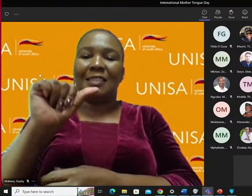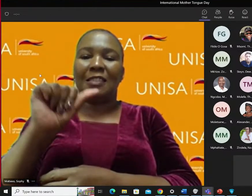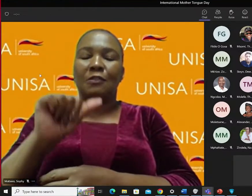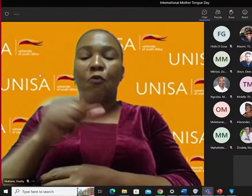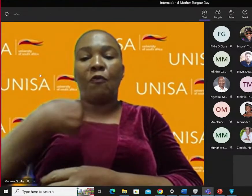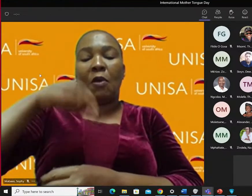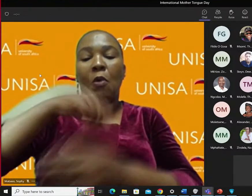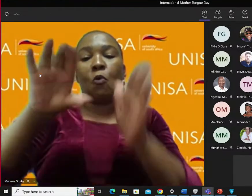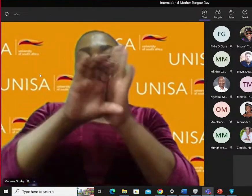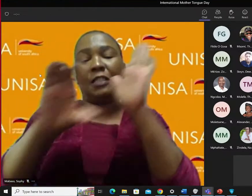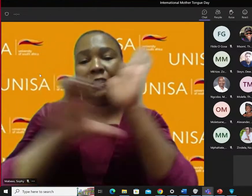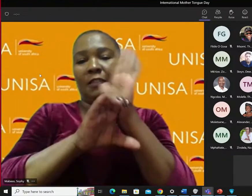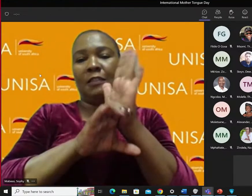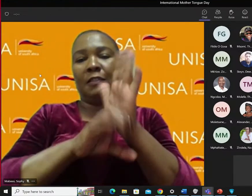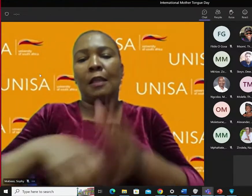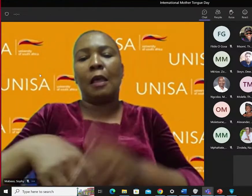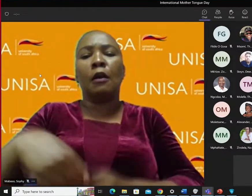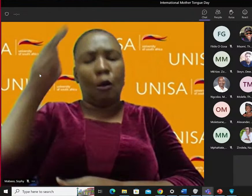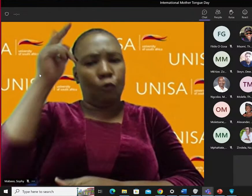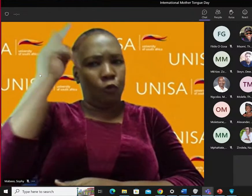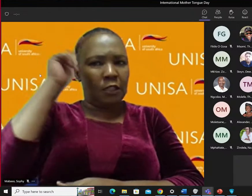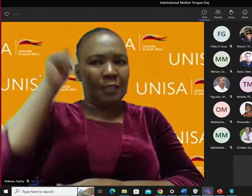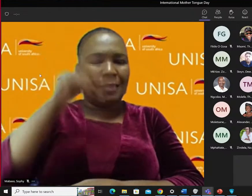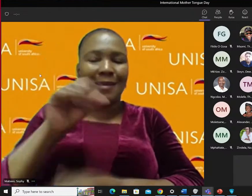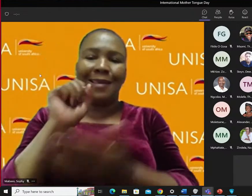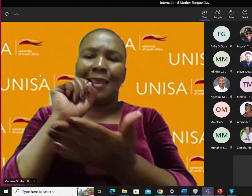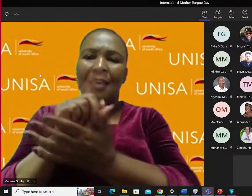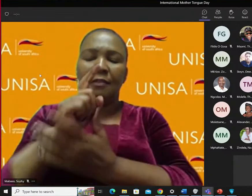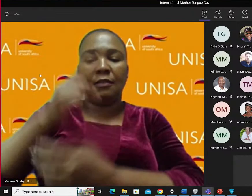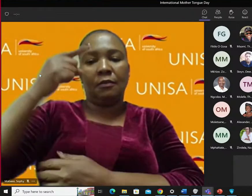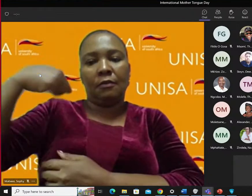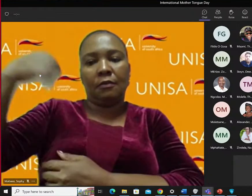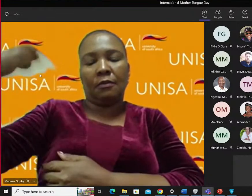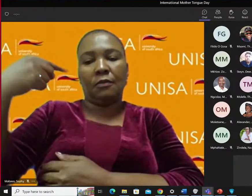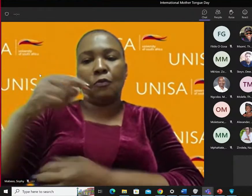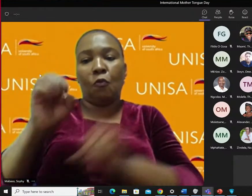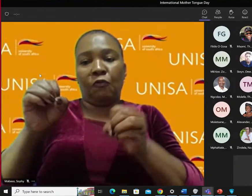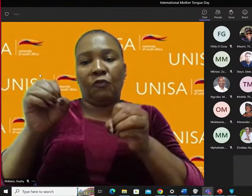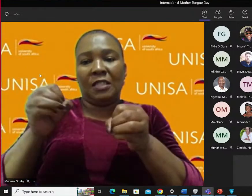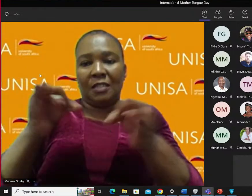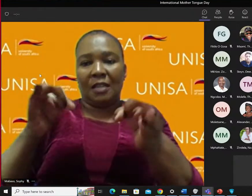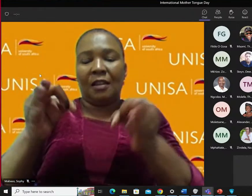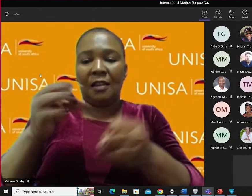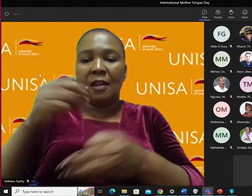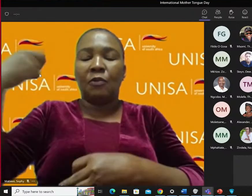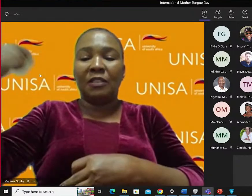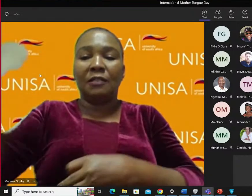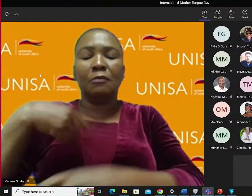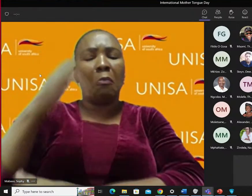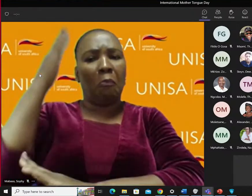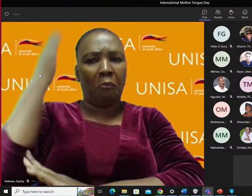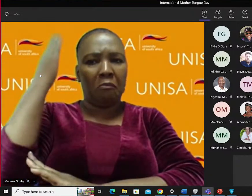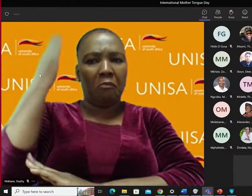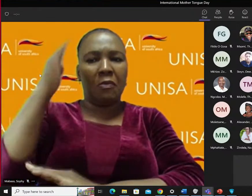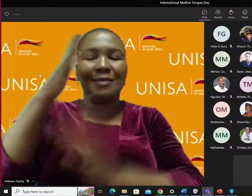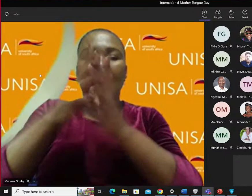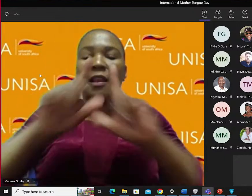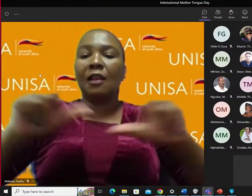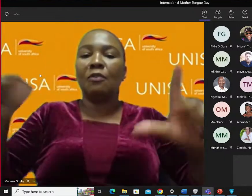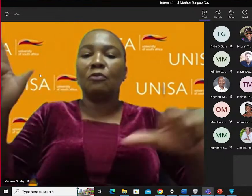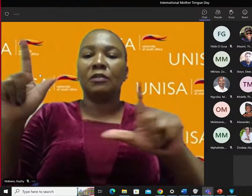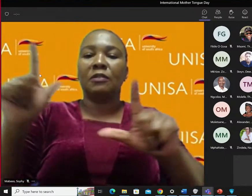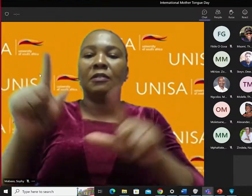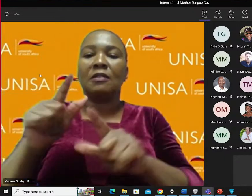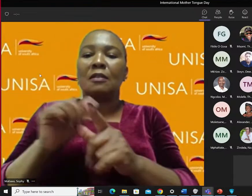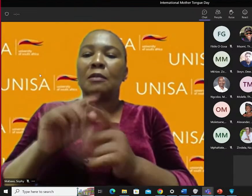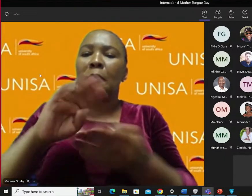Constitution acknowledges 11 official languages. And we know that sign language has also